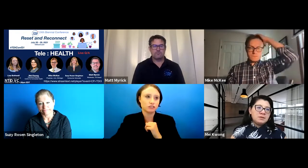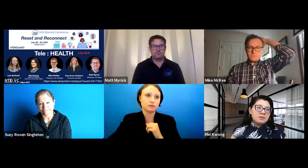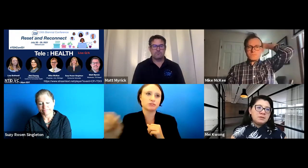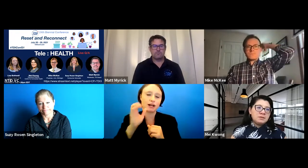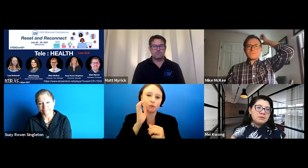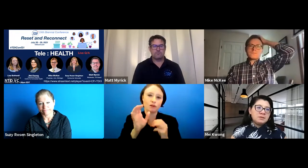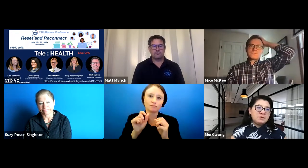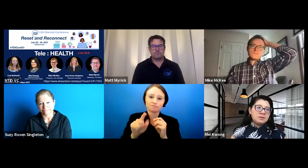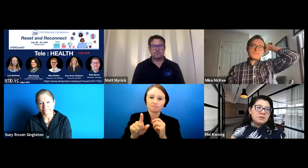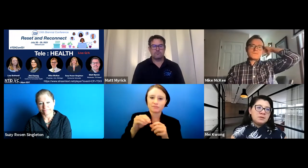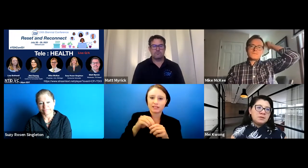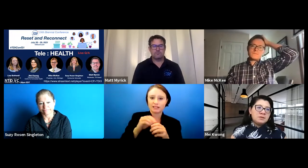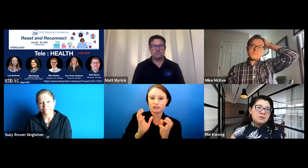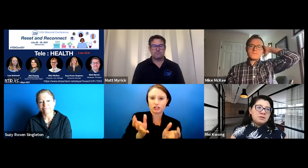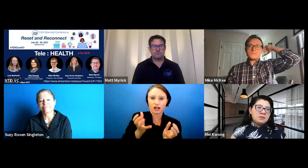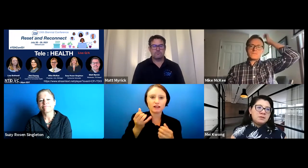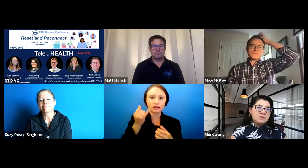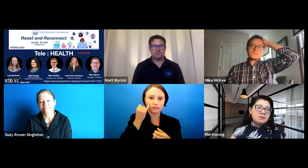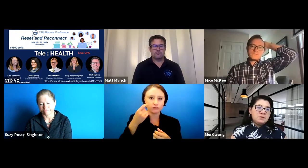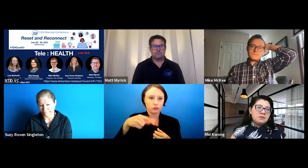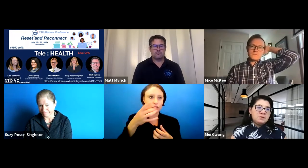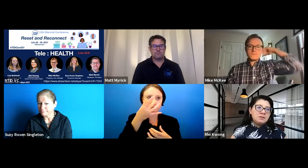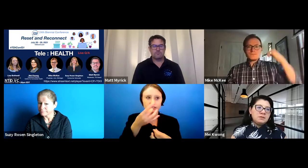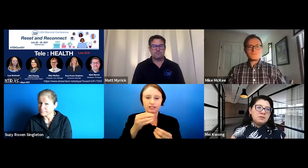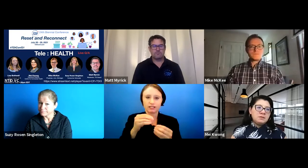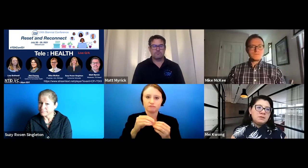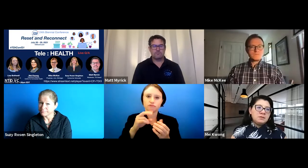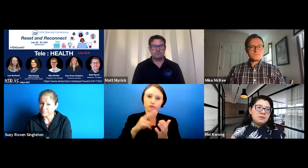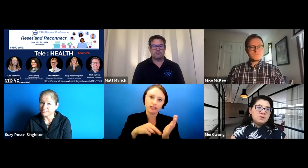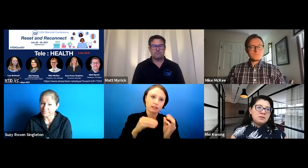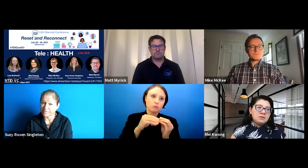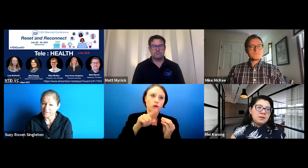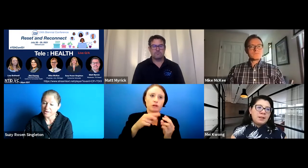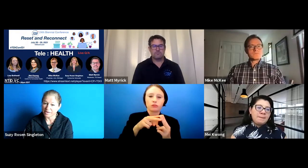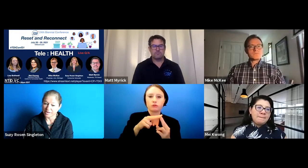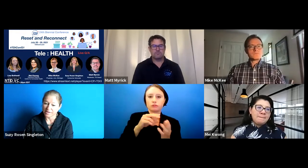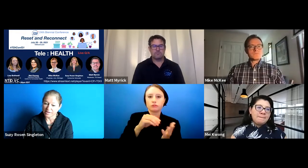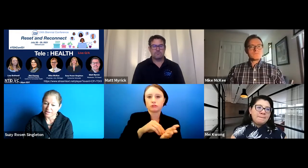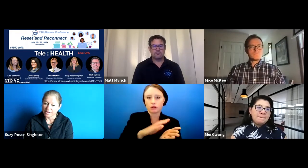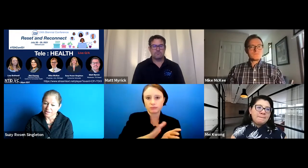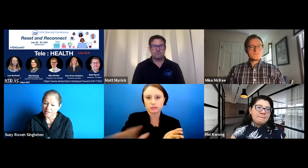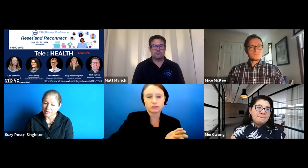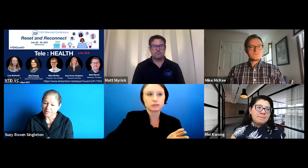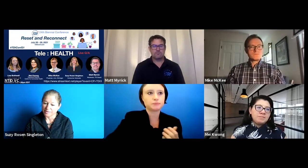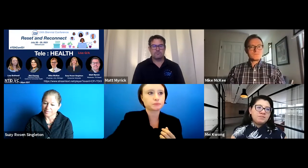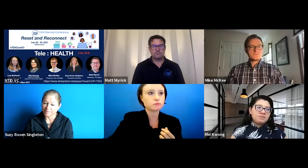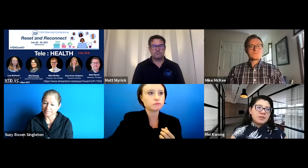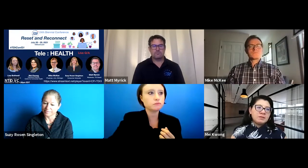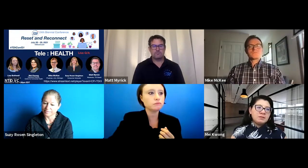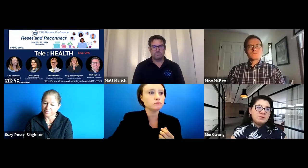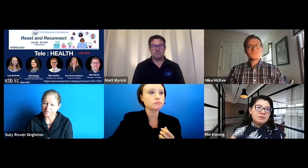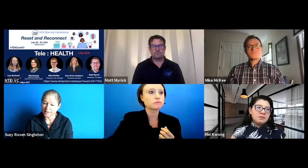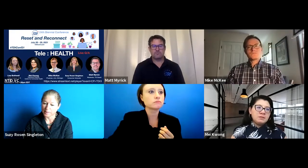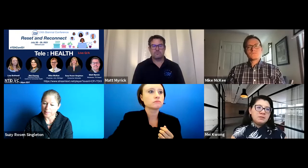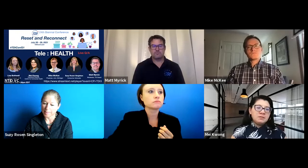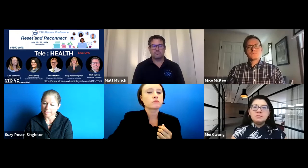accessible electronic information and technology. And I'll include those in the chat if anyone's interested in reading up more about those two documents.